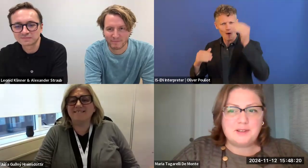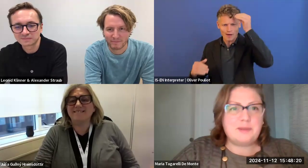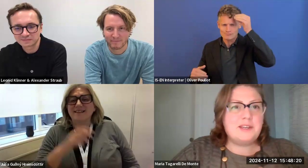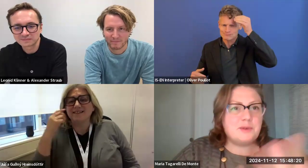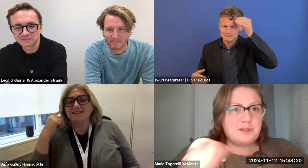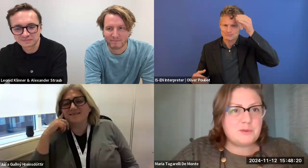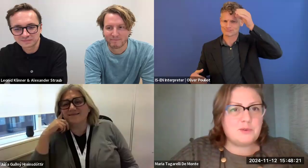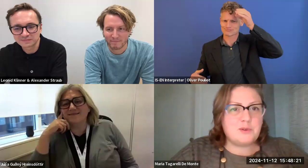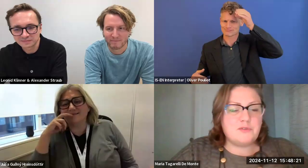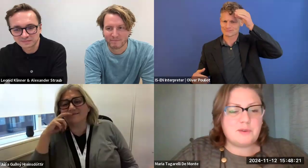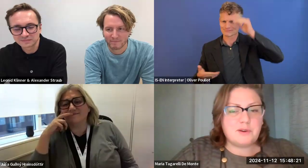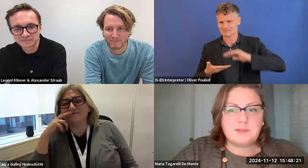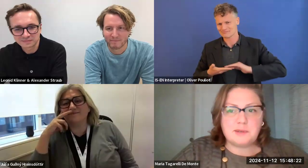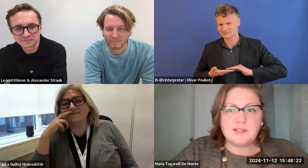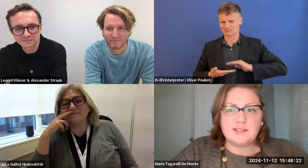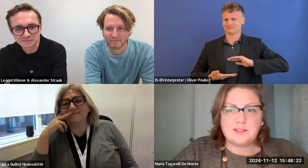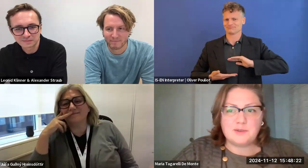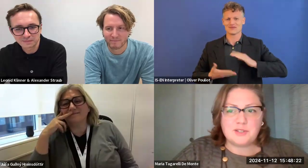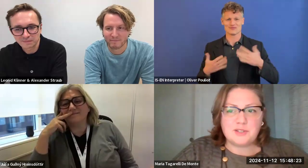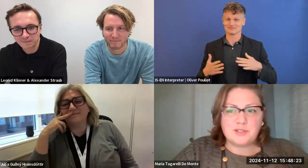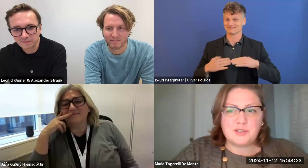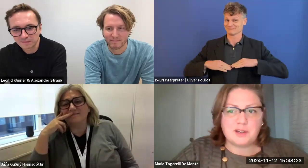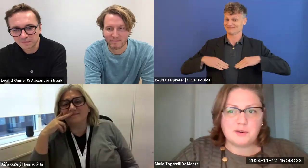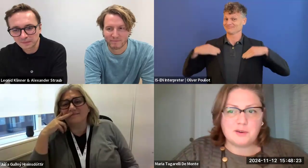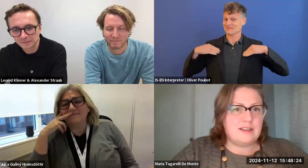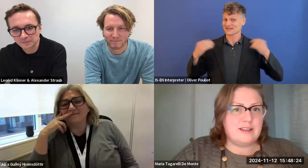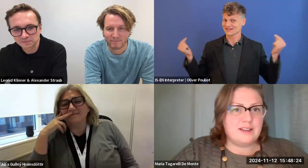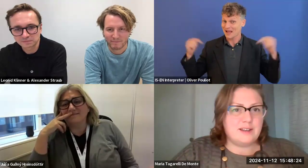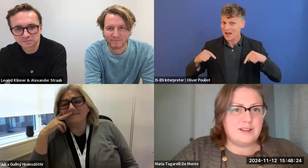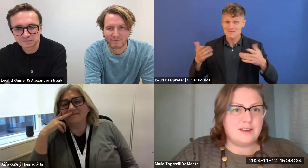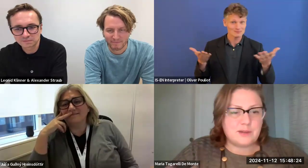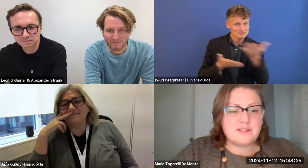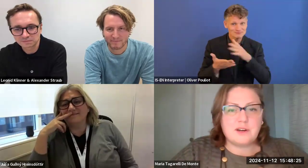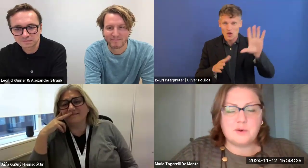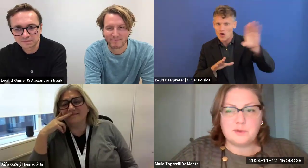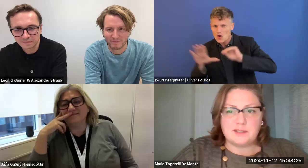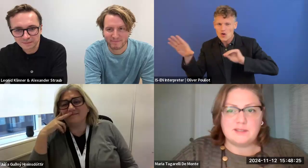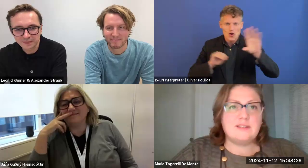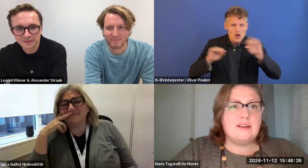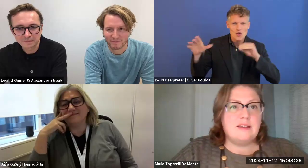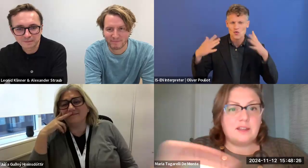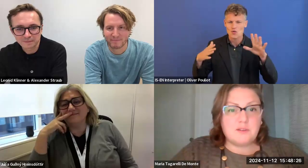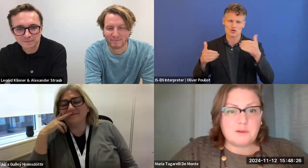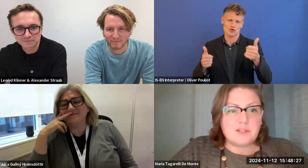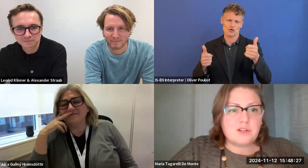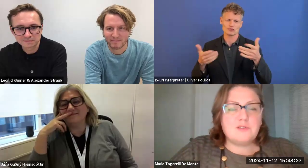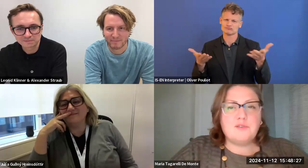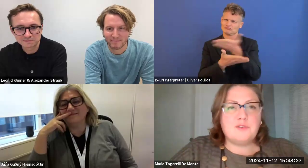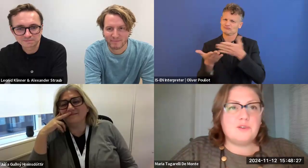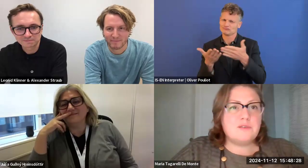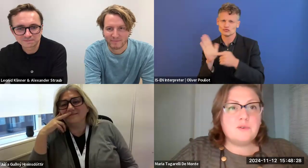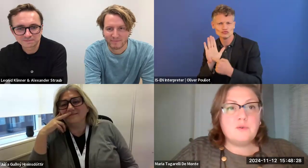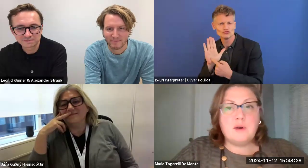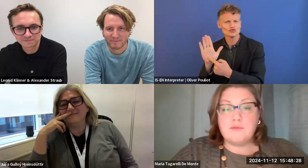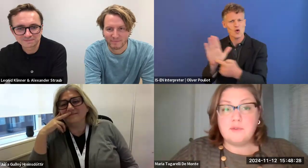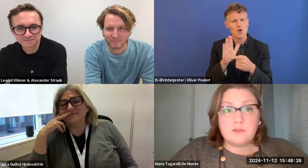pleasure to be here with you to learn from your experience and to share it with the rest of our audience. Thank you very much also